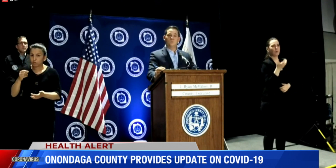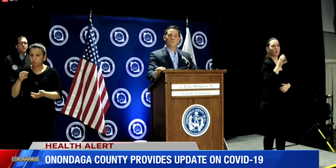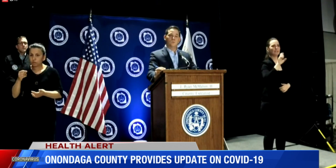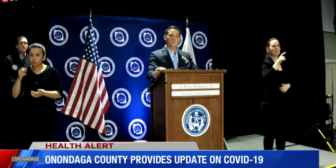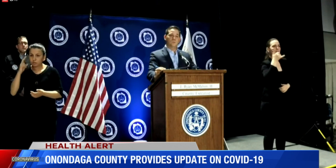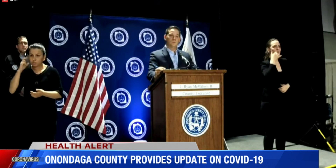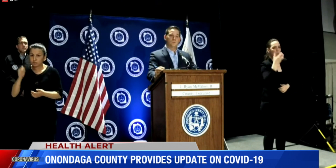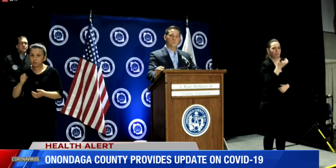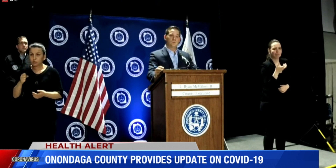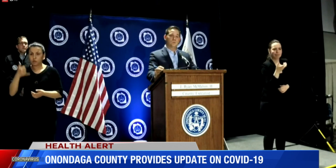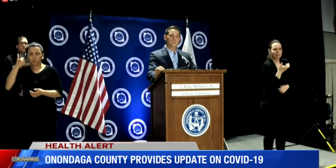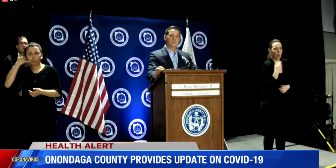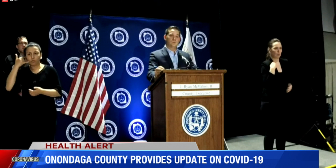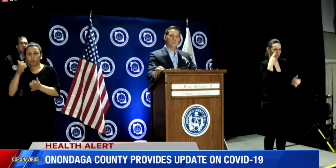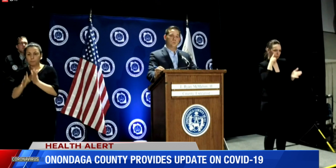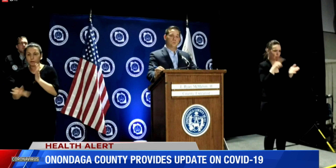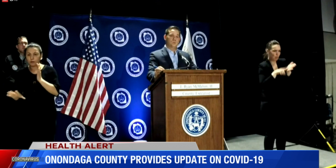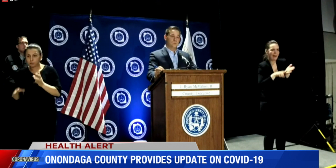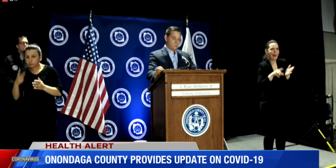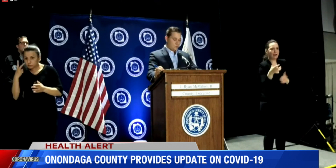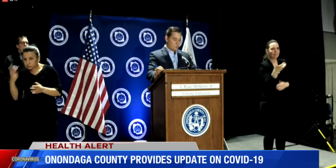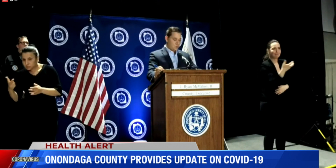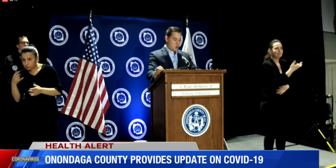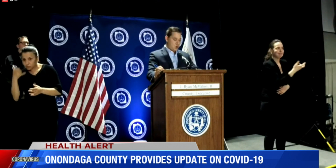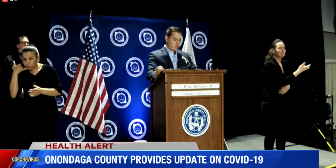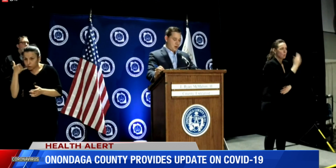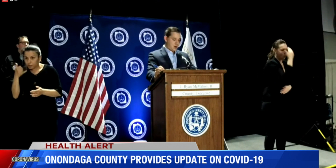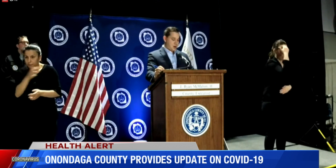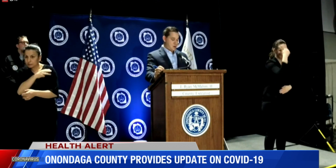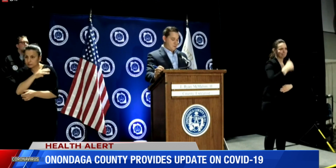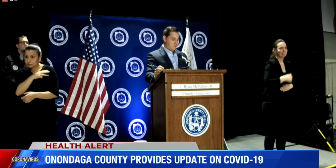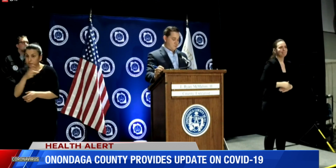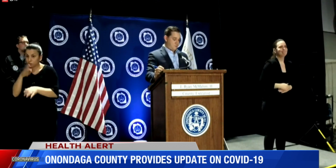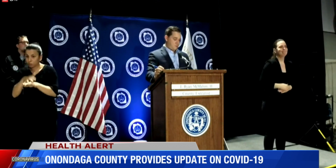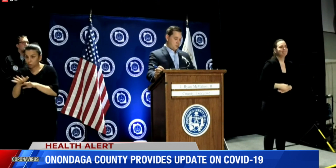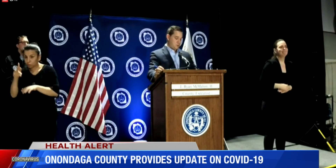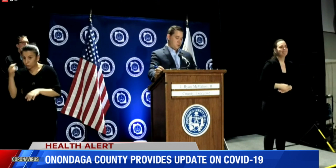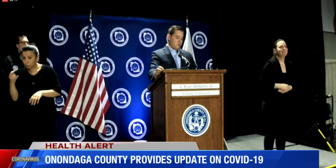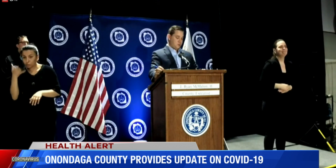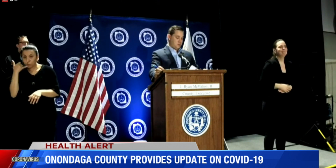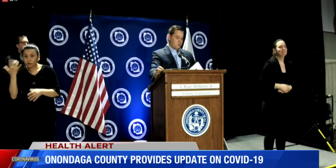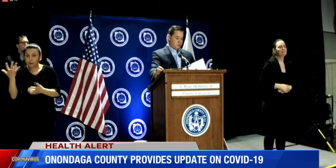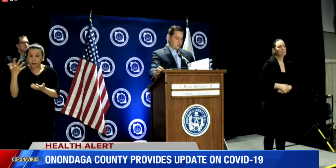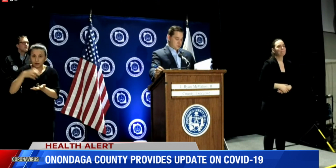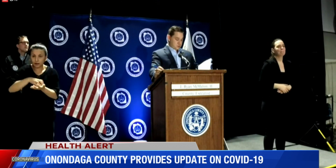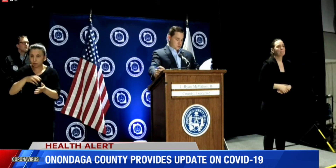have any positive cases under the age of 20? No, we have